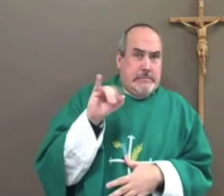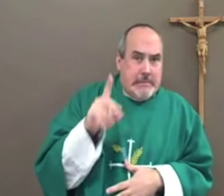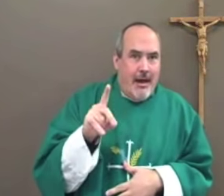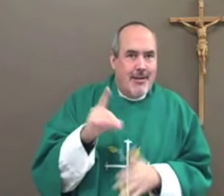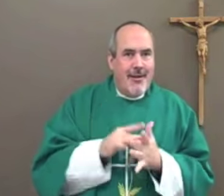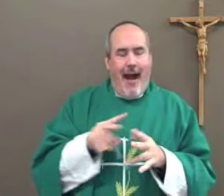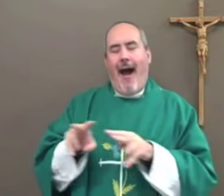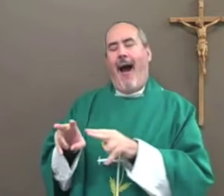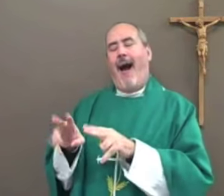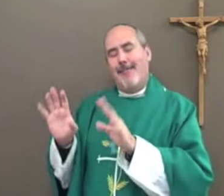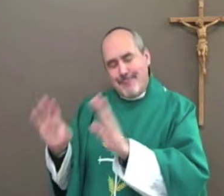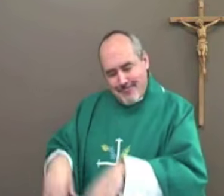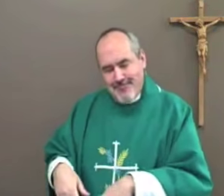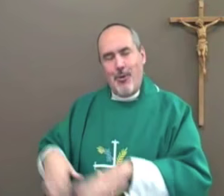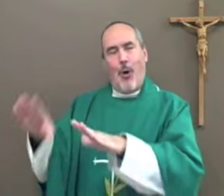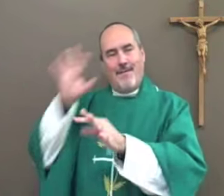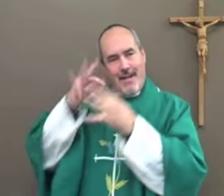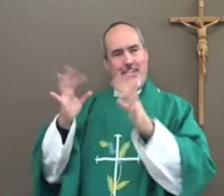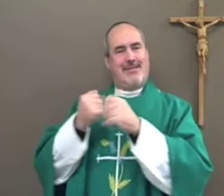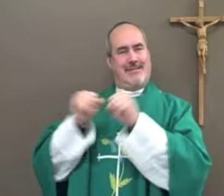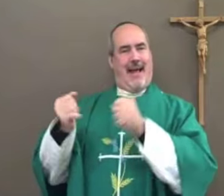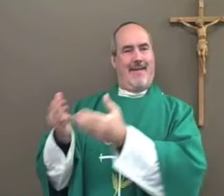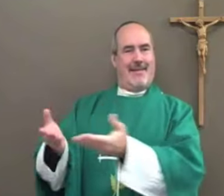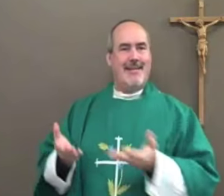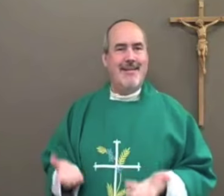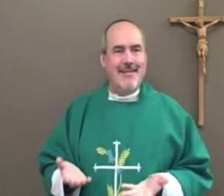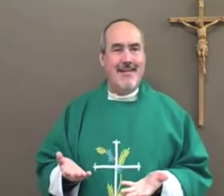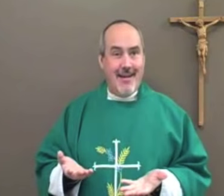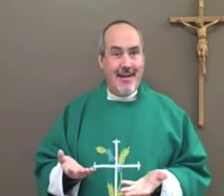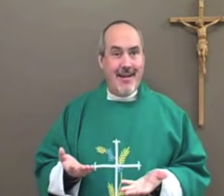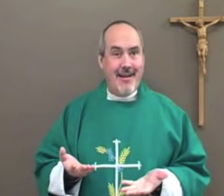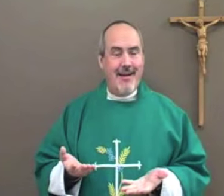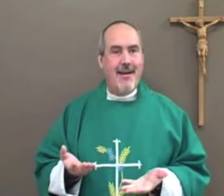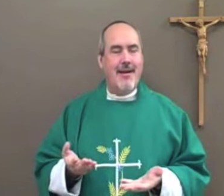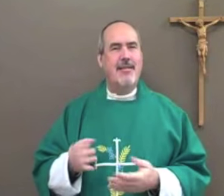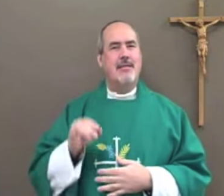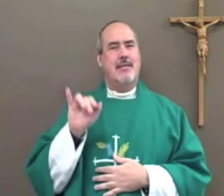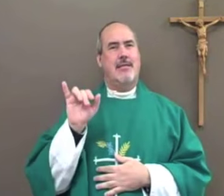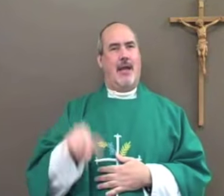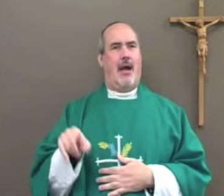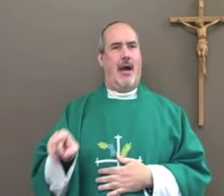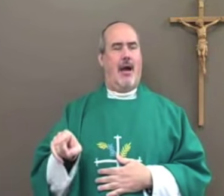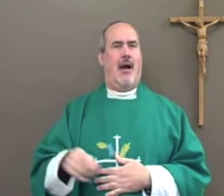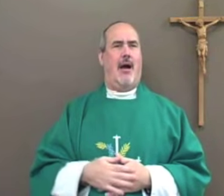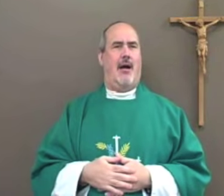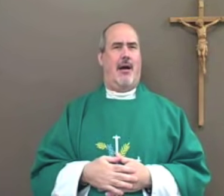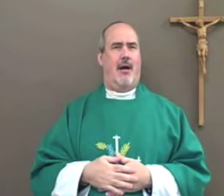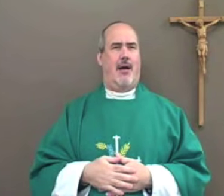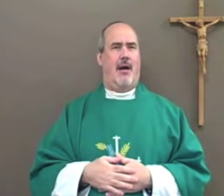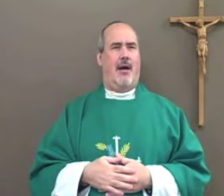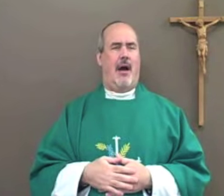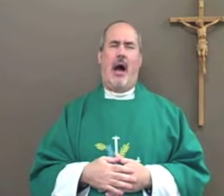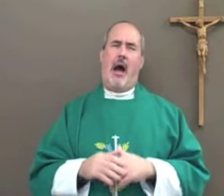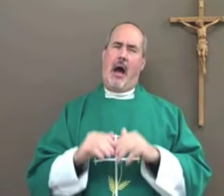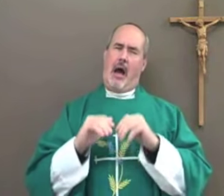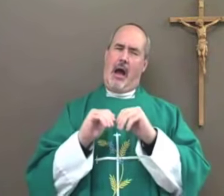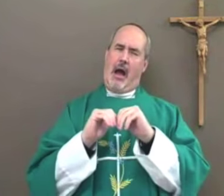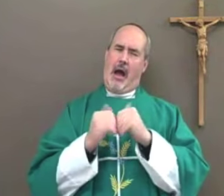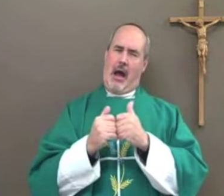And the woman said, "It was I." And he said, "Go and let your faith save you."